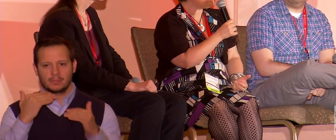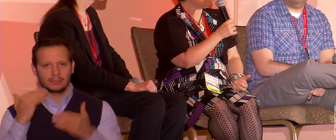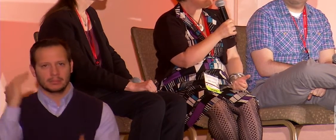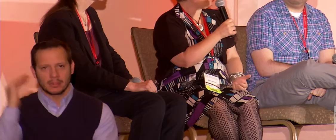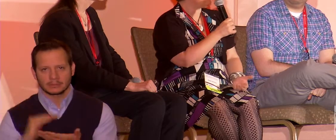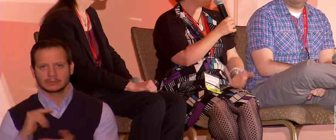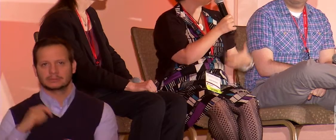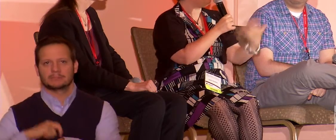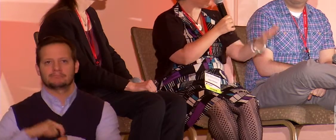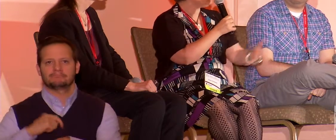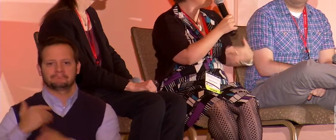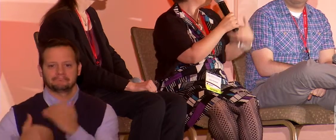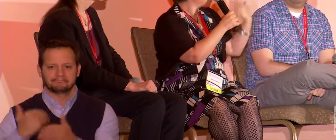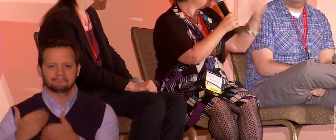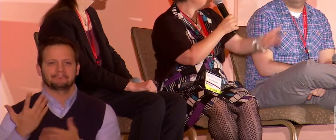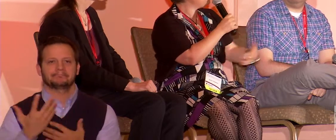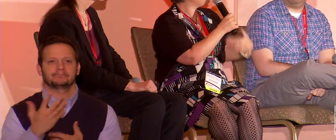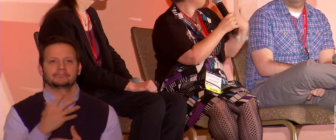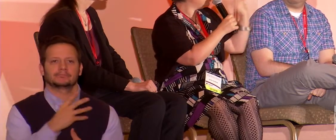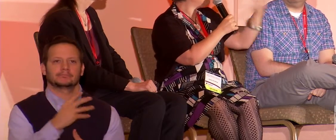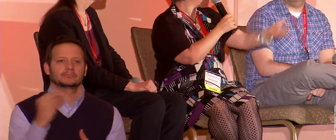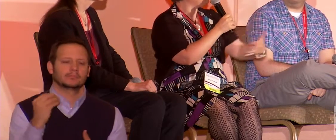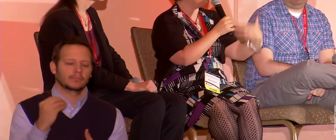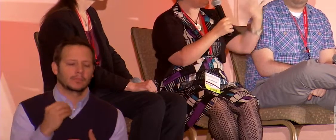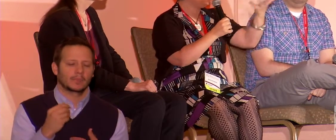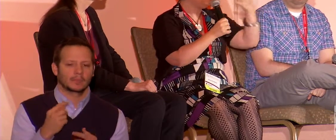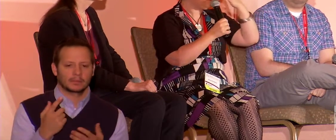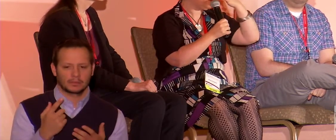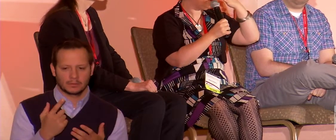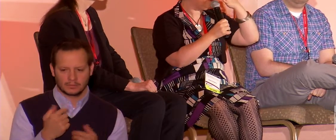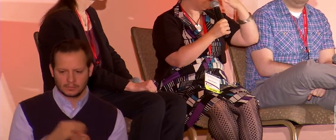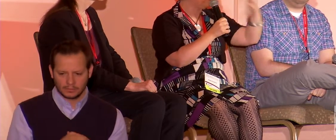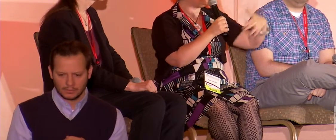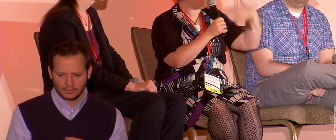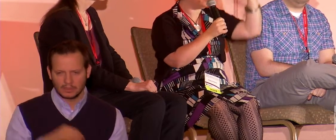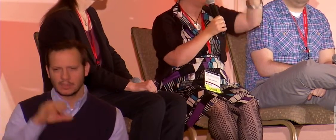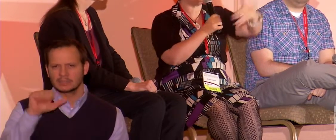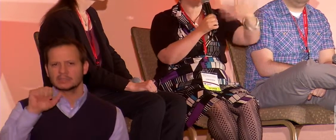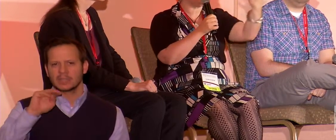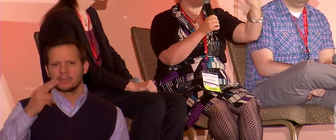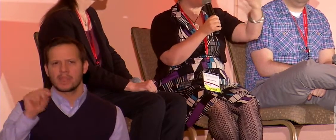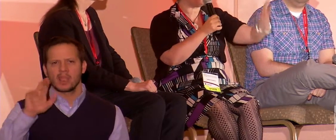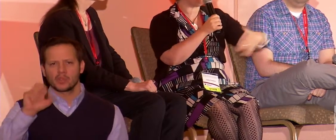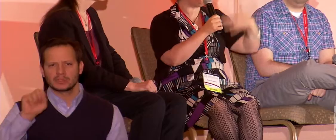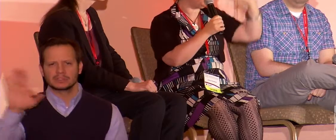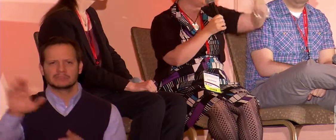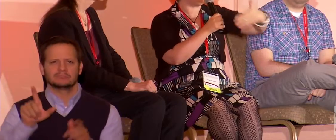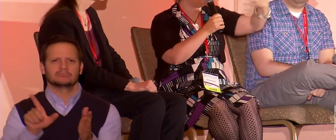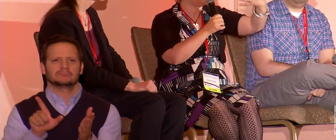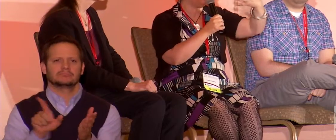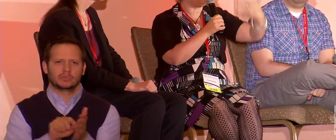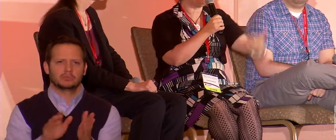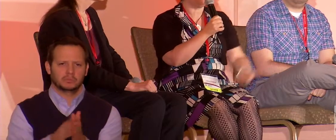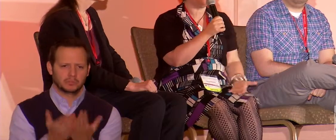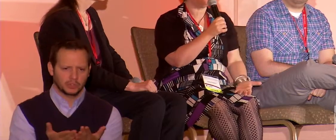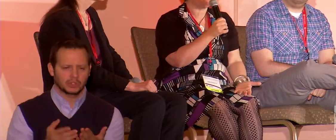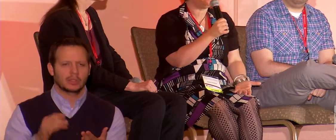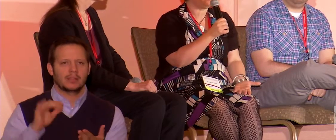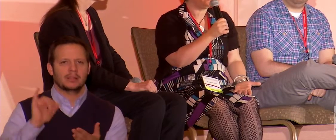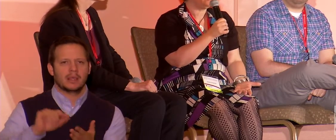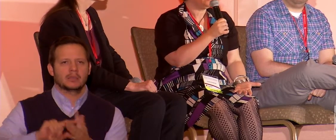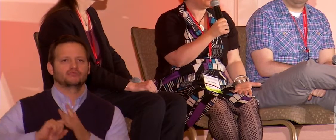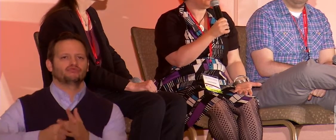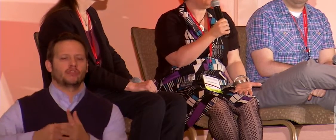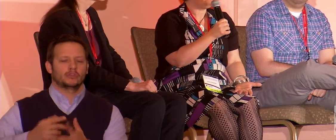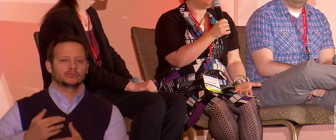And, you know, since, you know, the publication of God Delusion and, you know, Sam Harris's book and you know, other things that really got the ball rolling in this